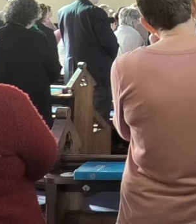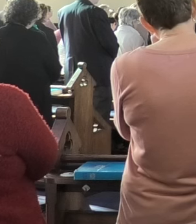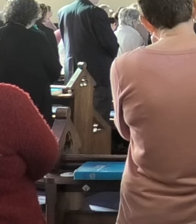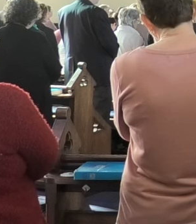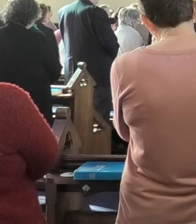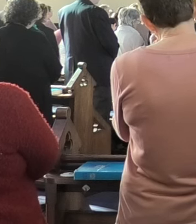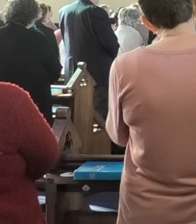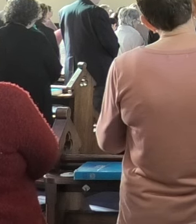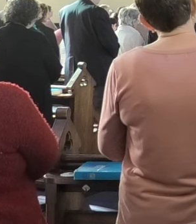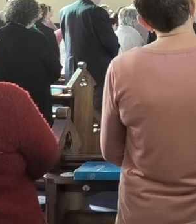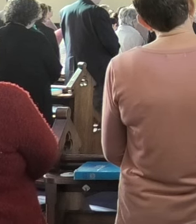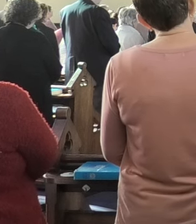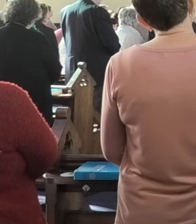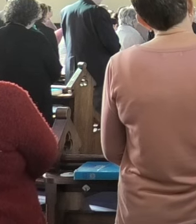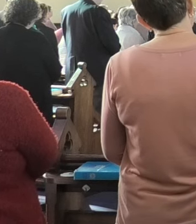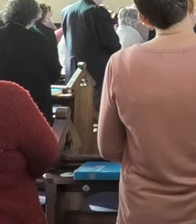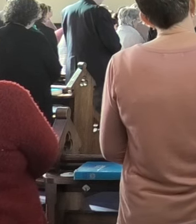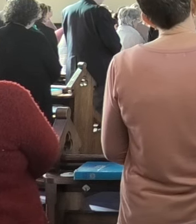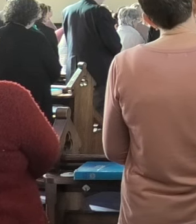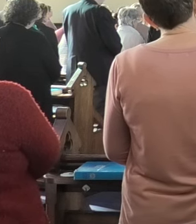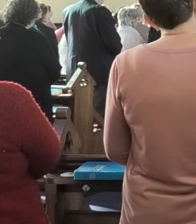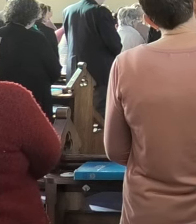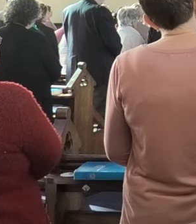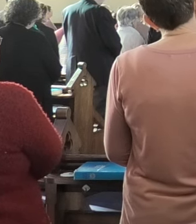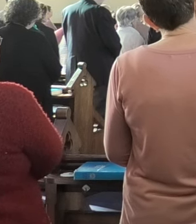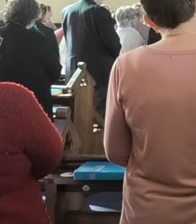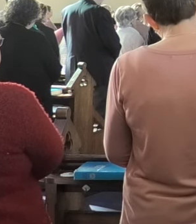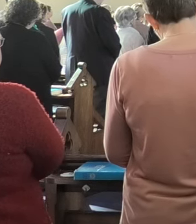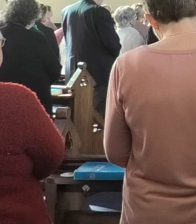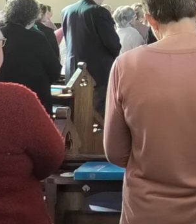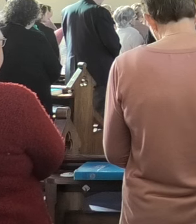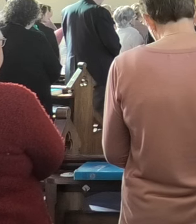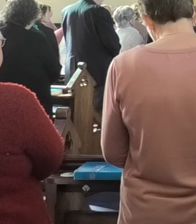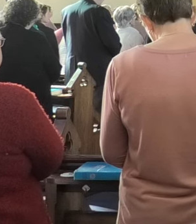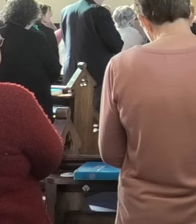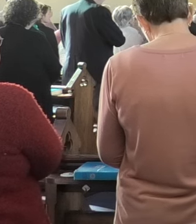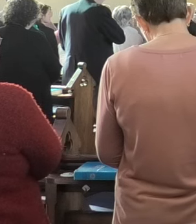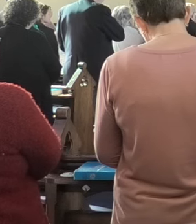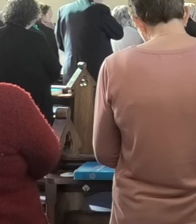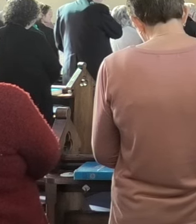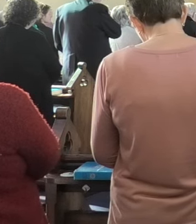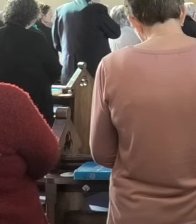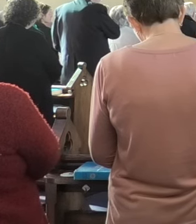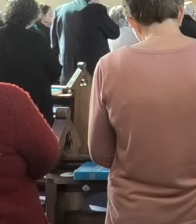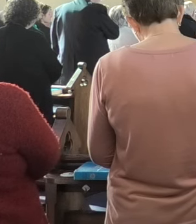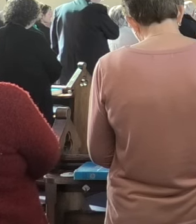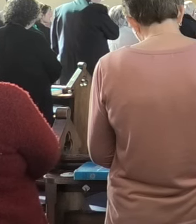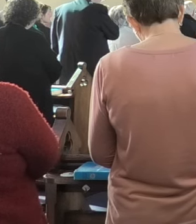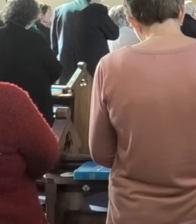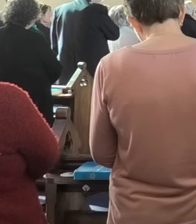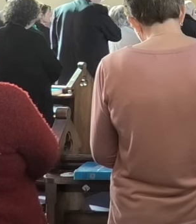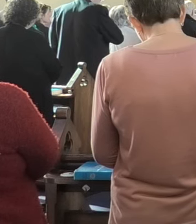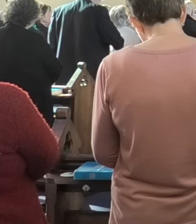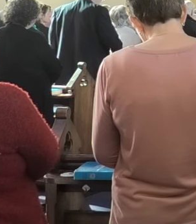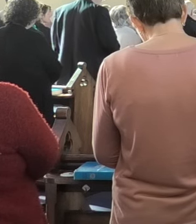services are first and foremost, of course, about the loved one who has passed away, and today we have rightly focused on